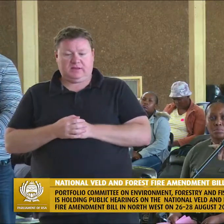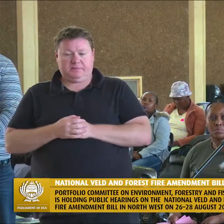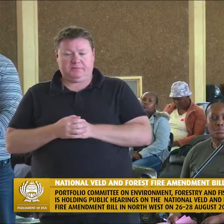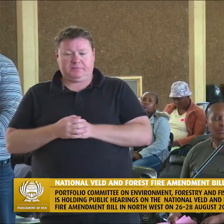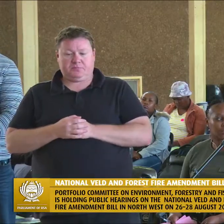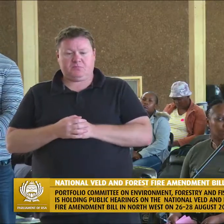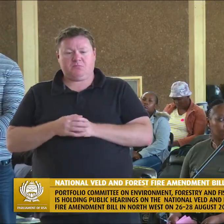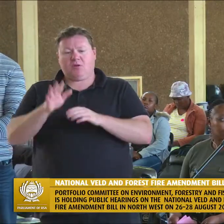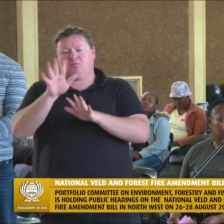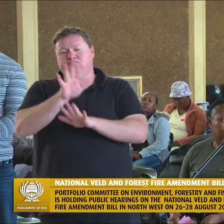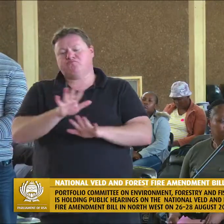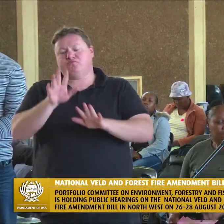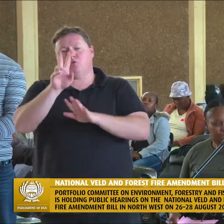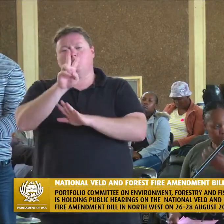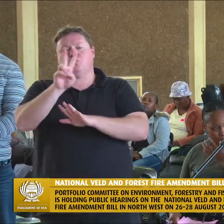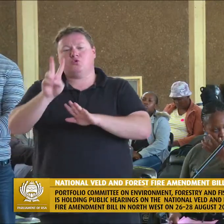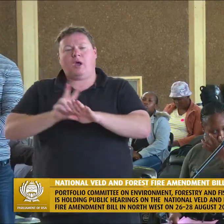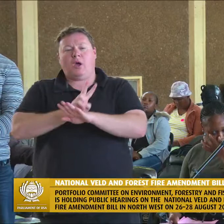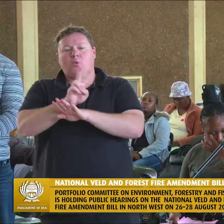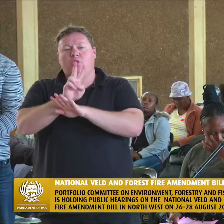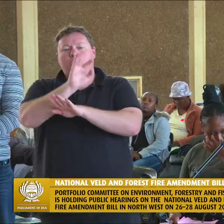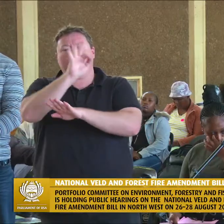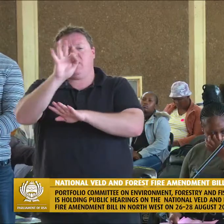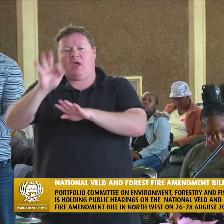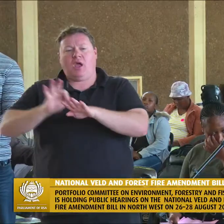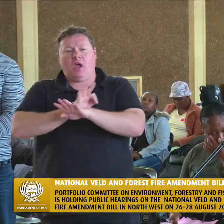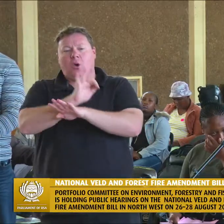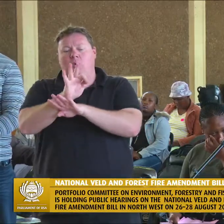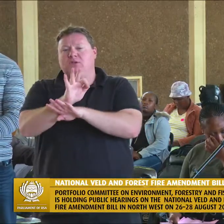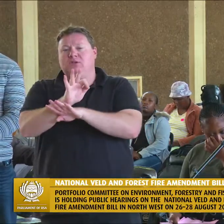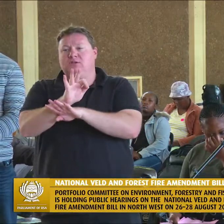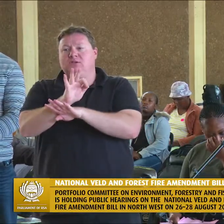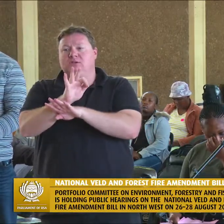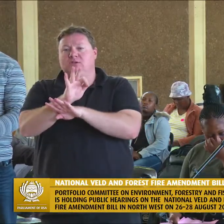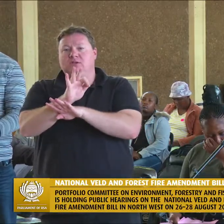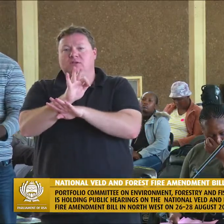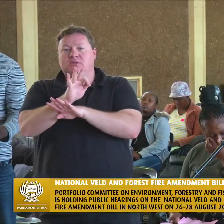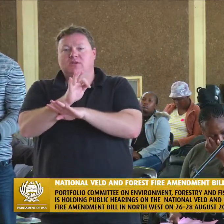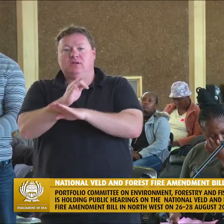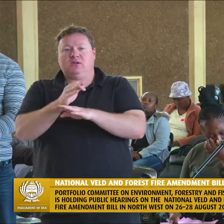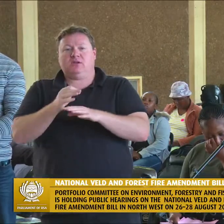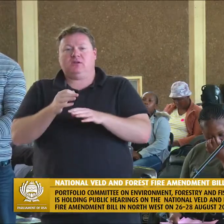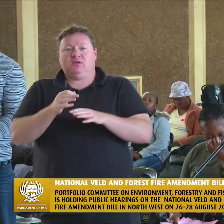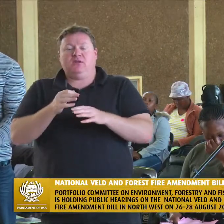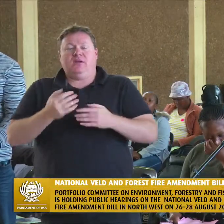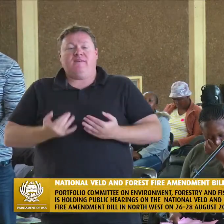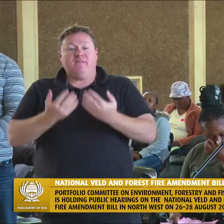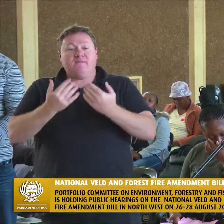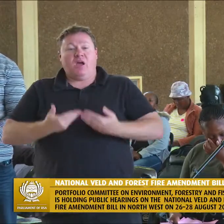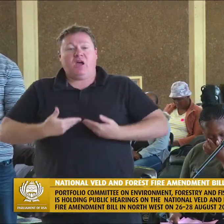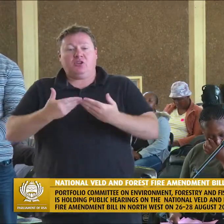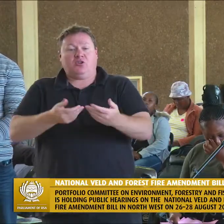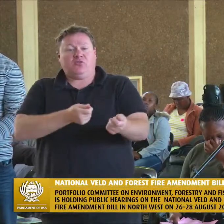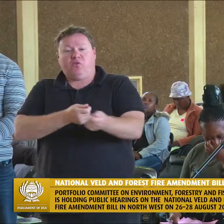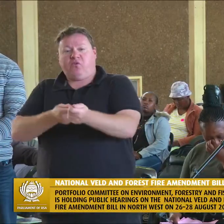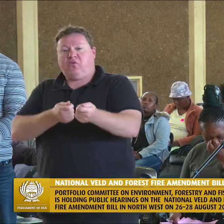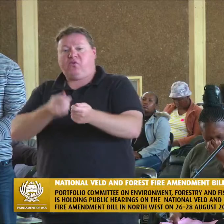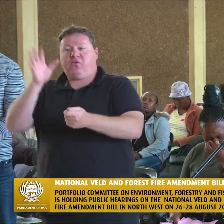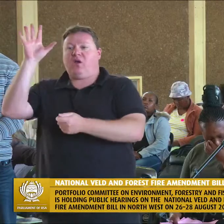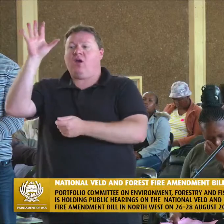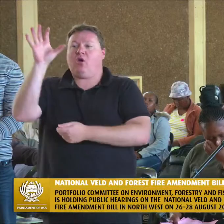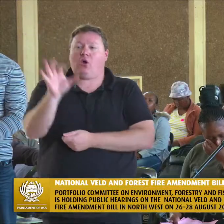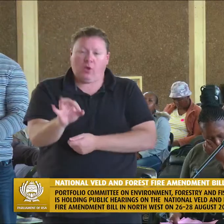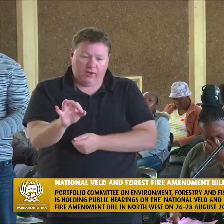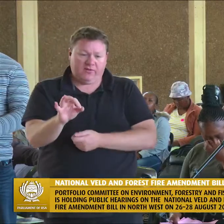after two or three hours time the fire fighters of fire services arrived over one